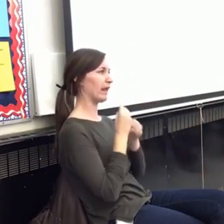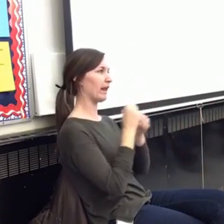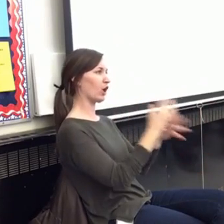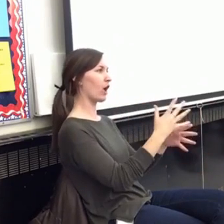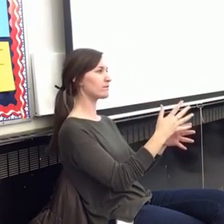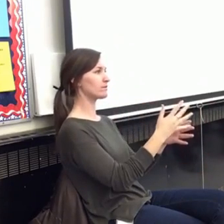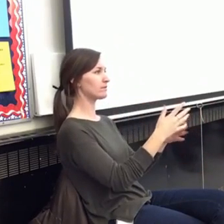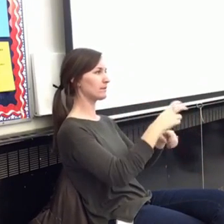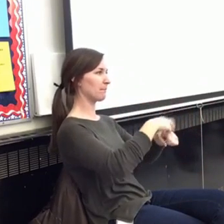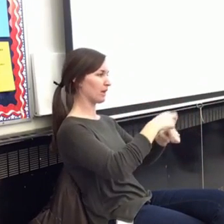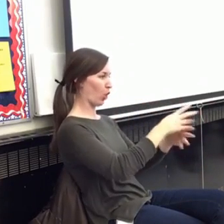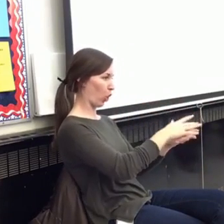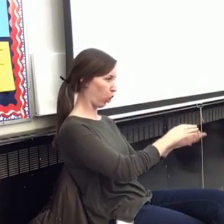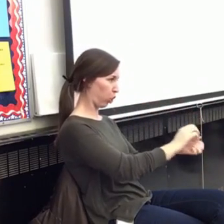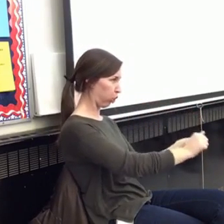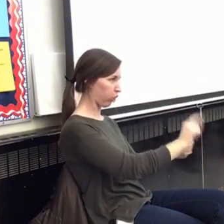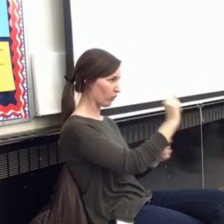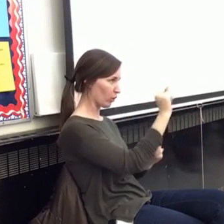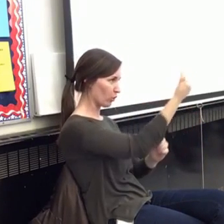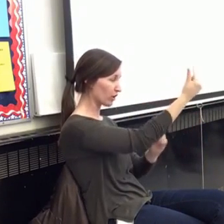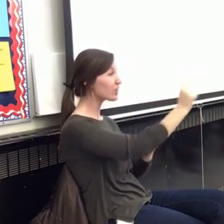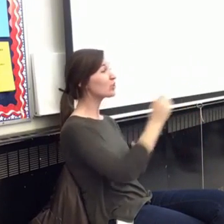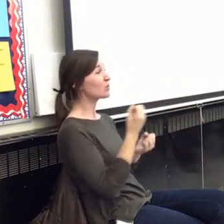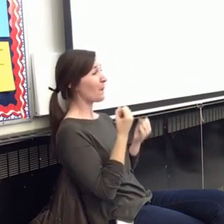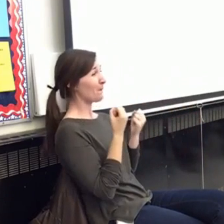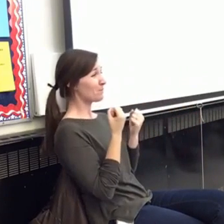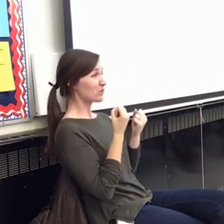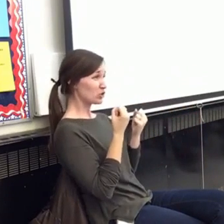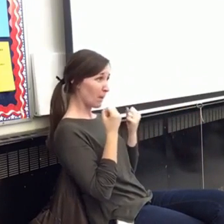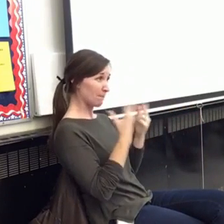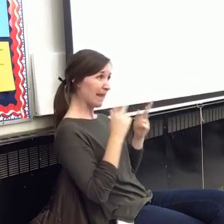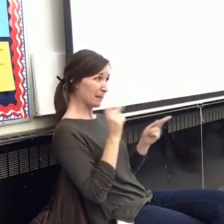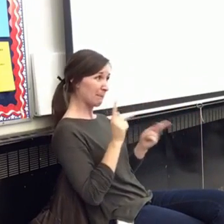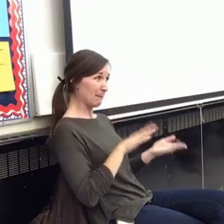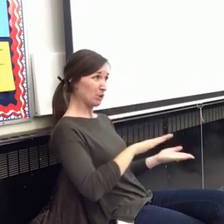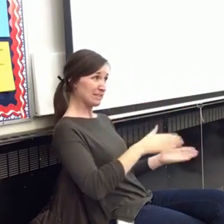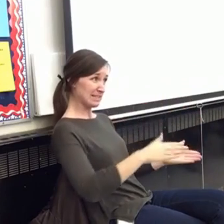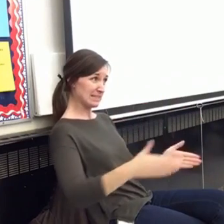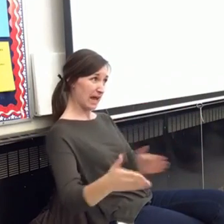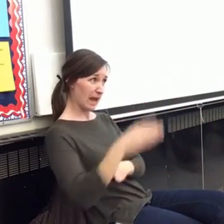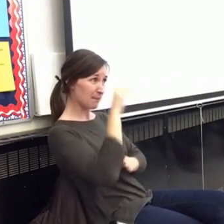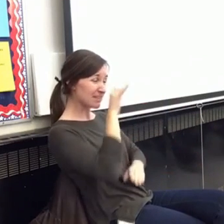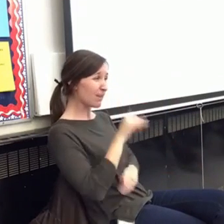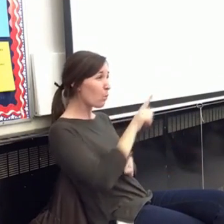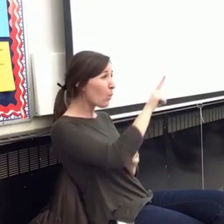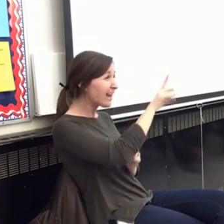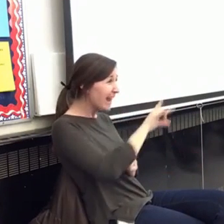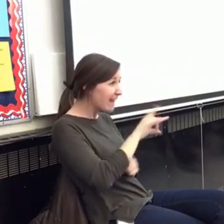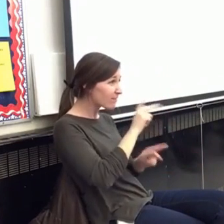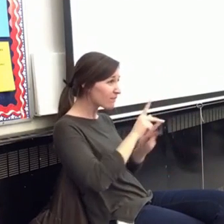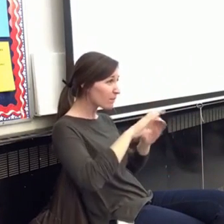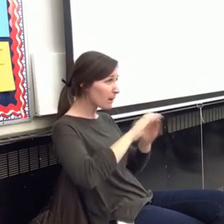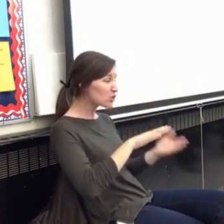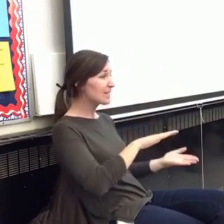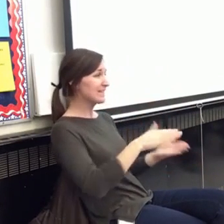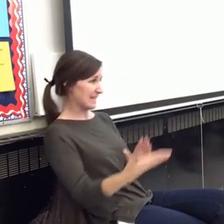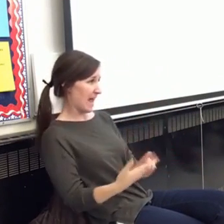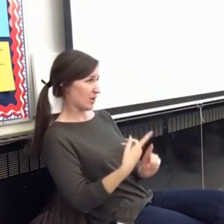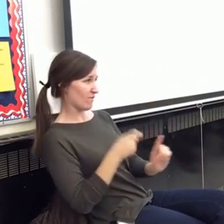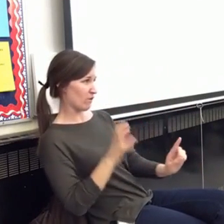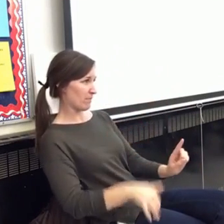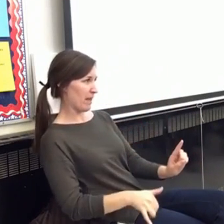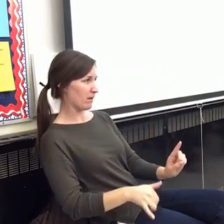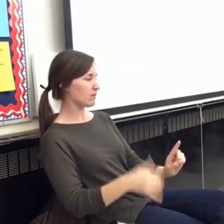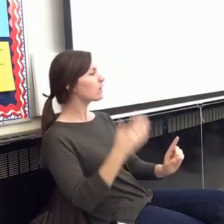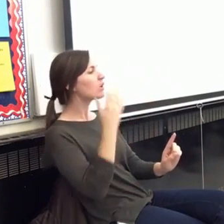dying extensively during this time. In fact, almost an eighth of the entire population dies from this potato famine. Now, why would it